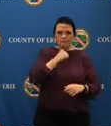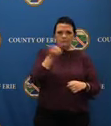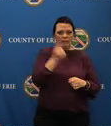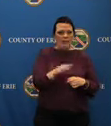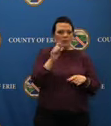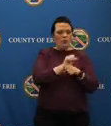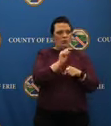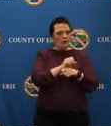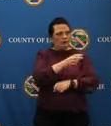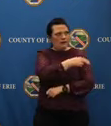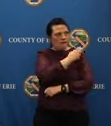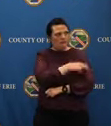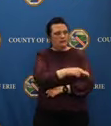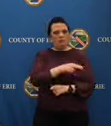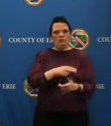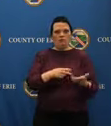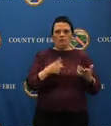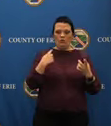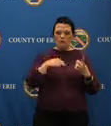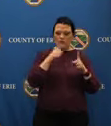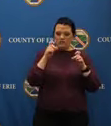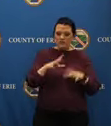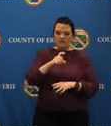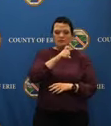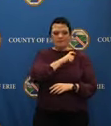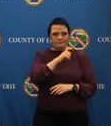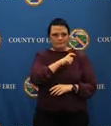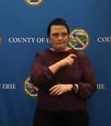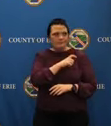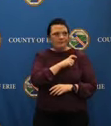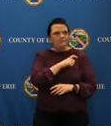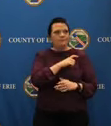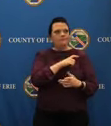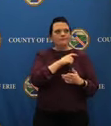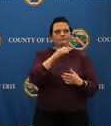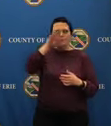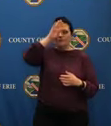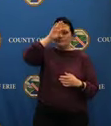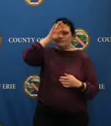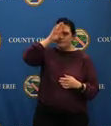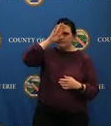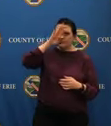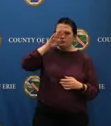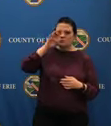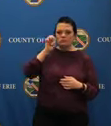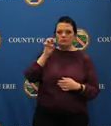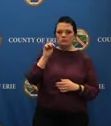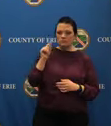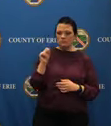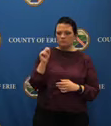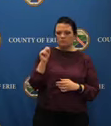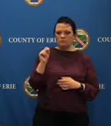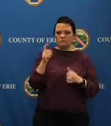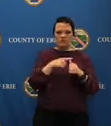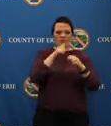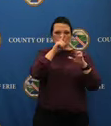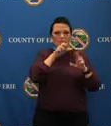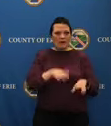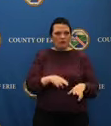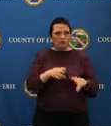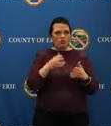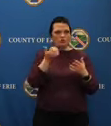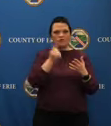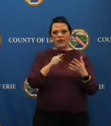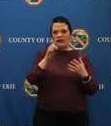in the hospital that's on the front line. We're testing police. We're testing fire, we're testing EMTs, any first responders,